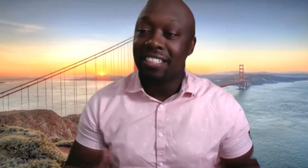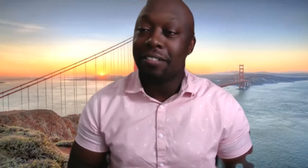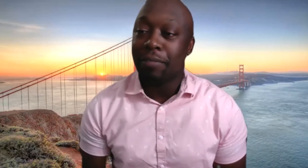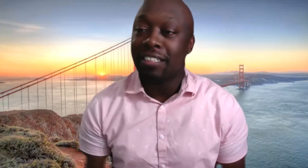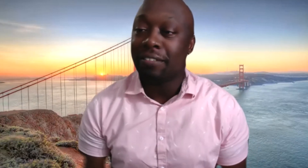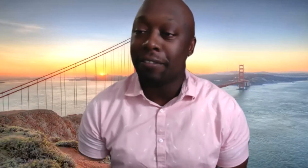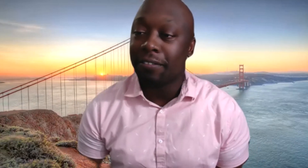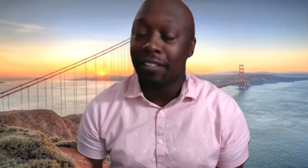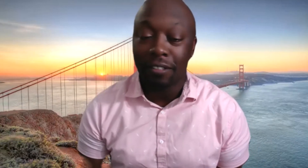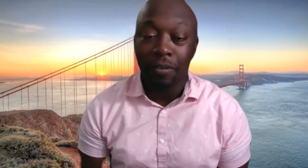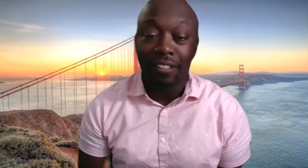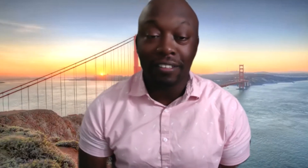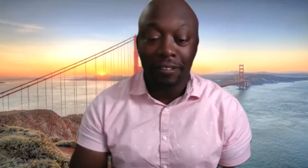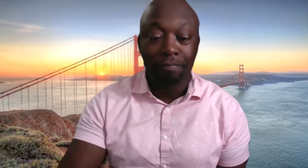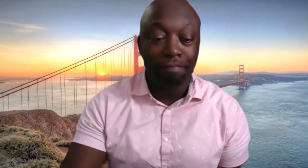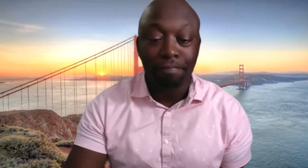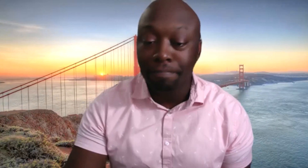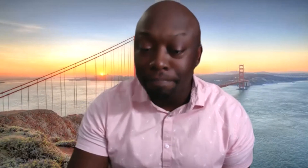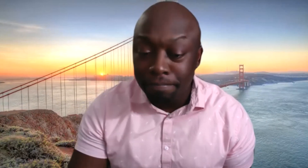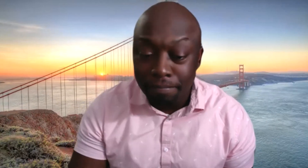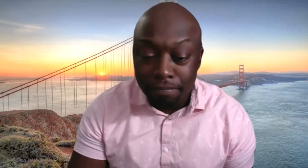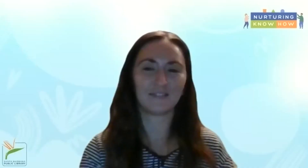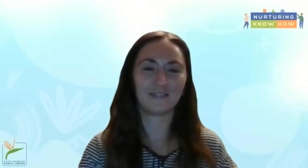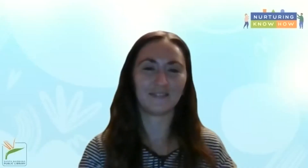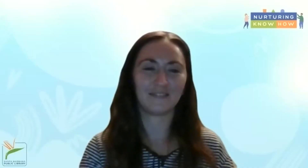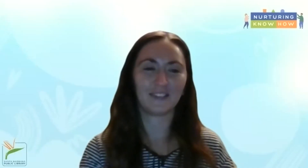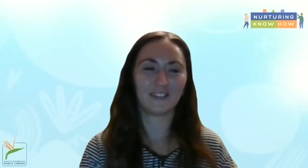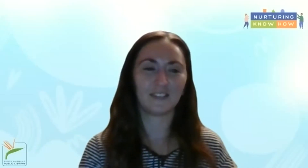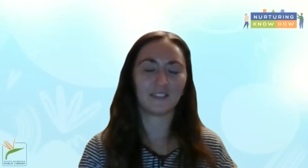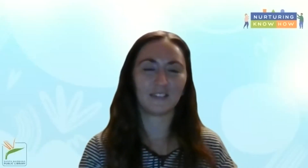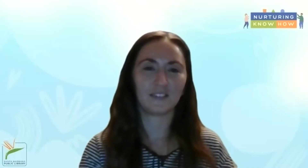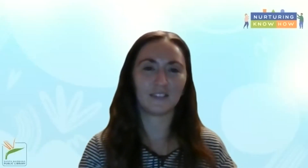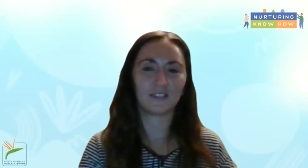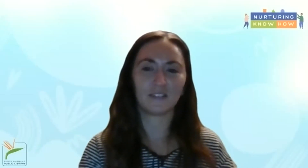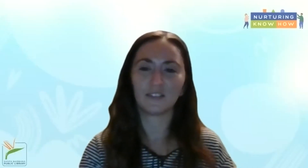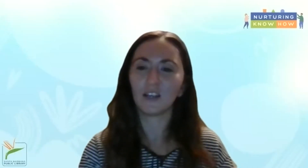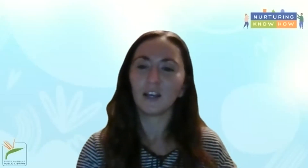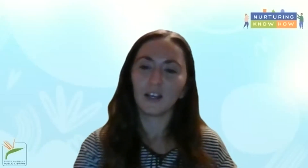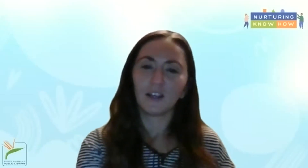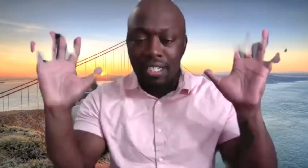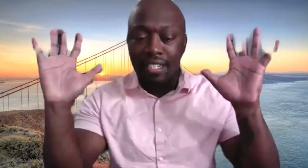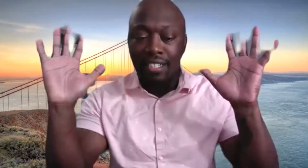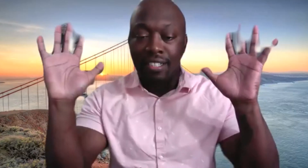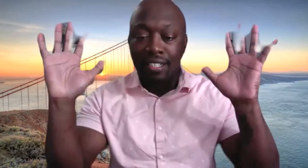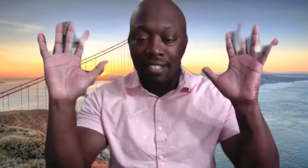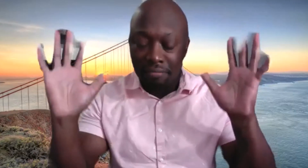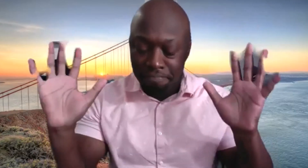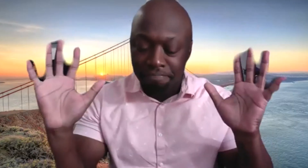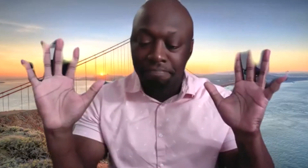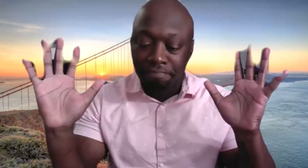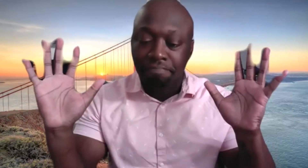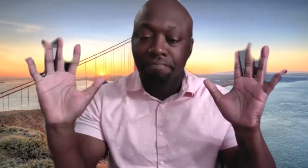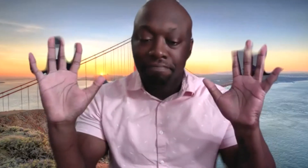activity is amazing for little ones. Yeah. See, so any more? So we did all done. Yeah,